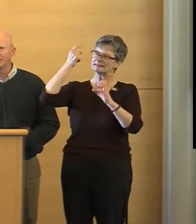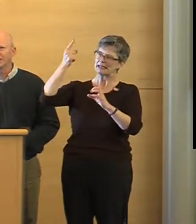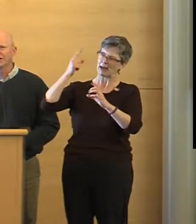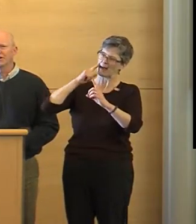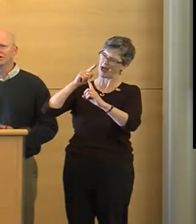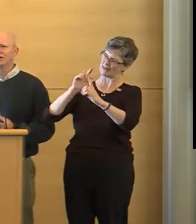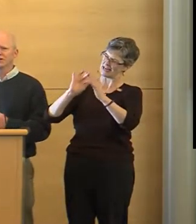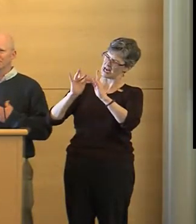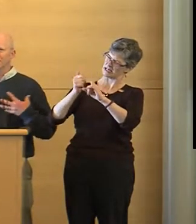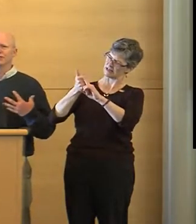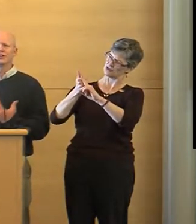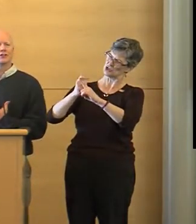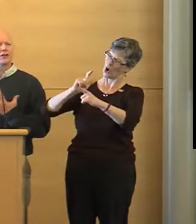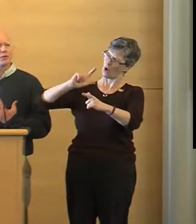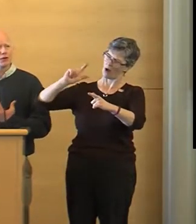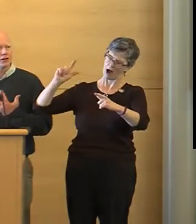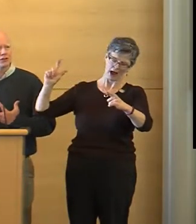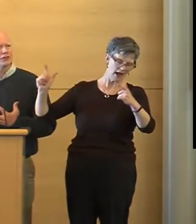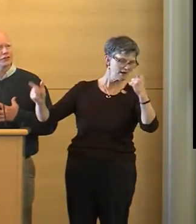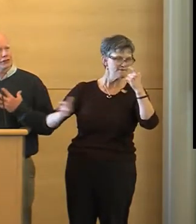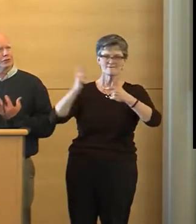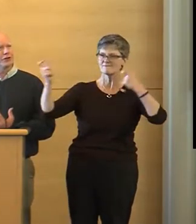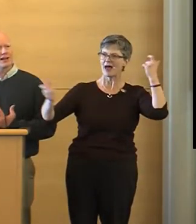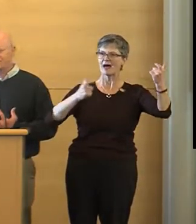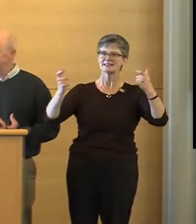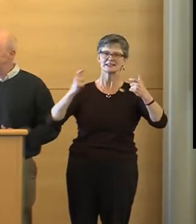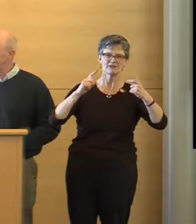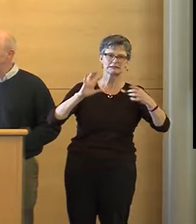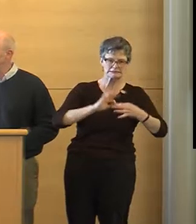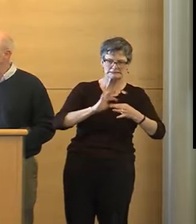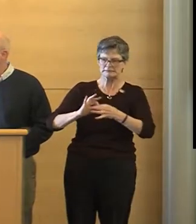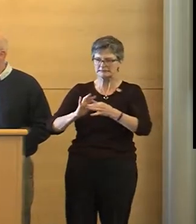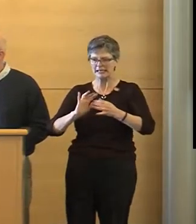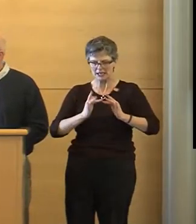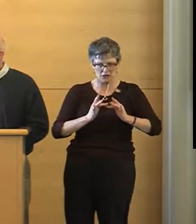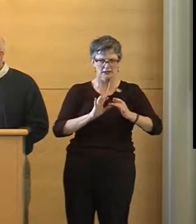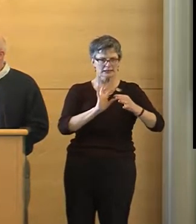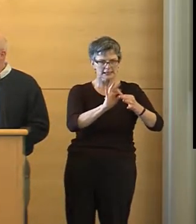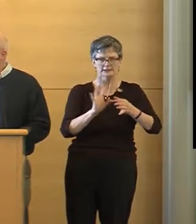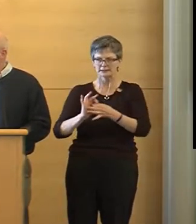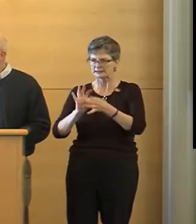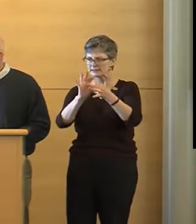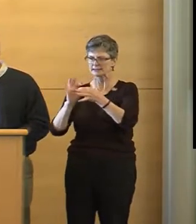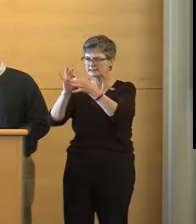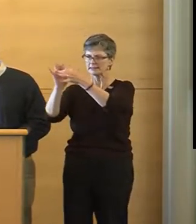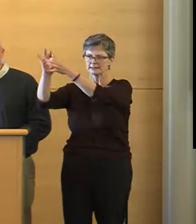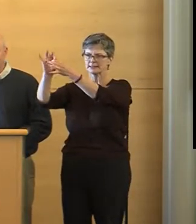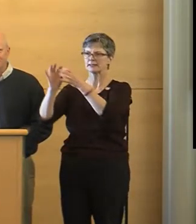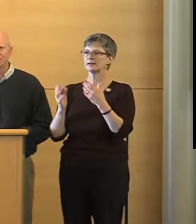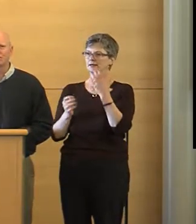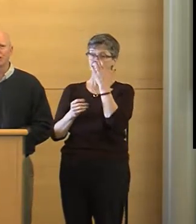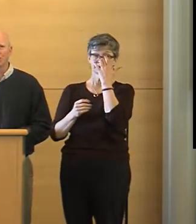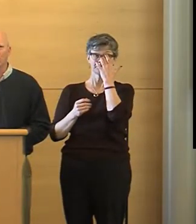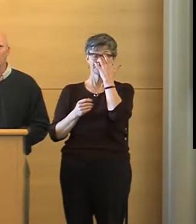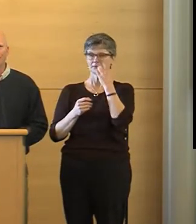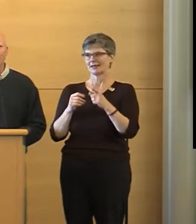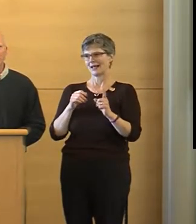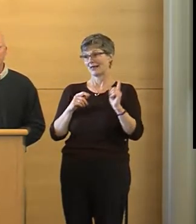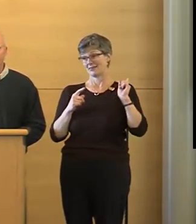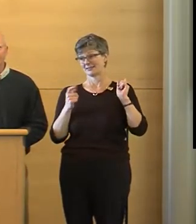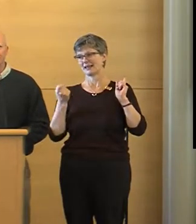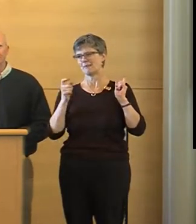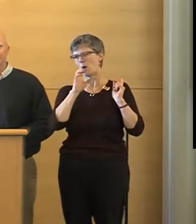is quite stunning and quite a work of art. I've got some numbers here to also